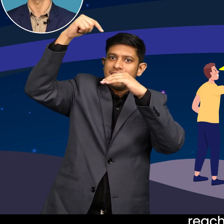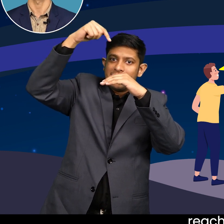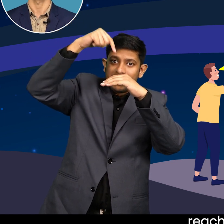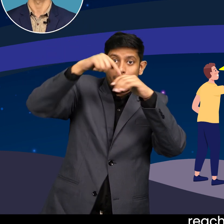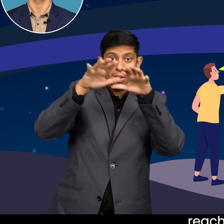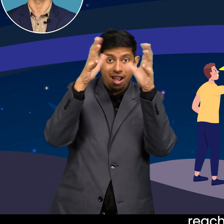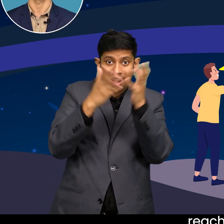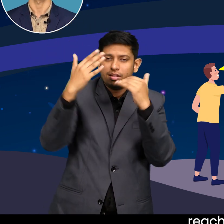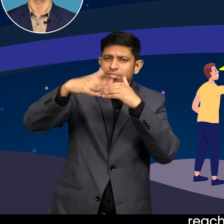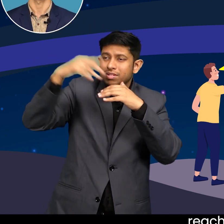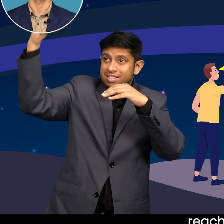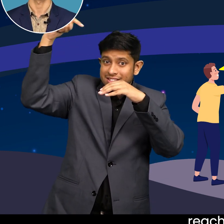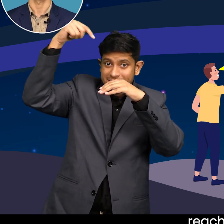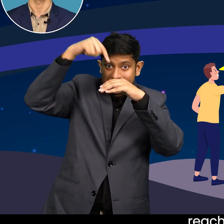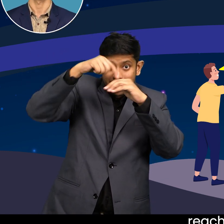earth.